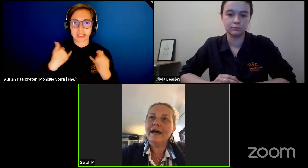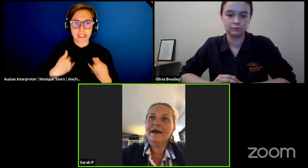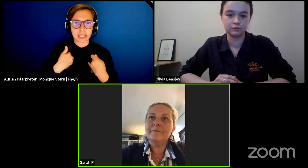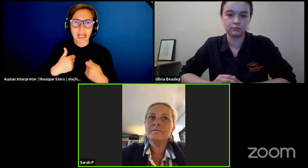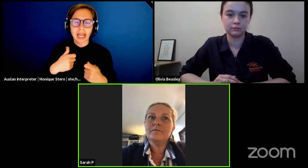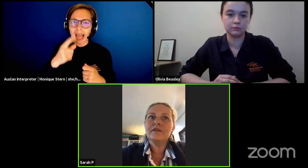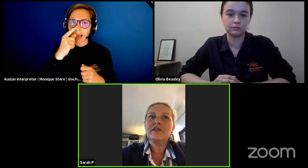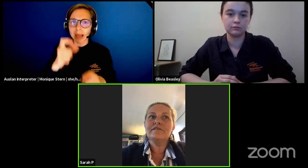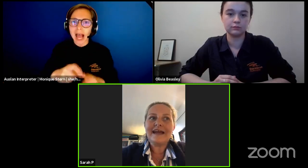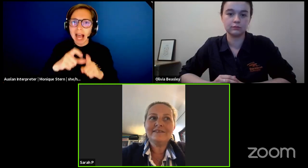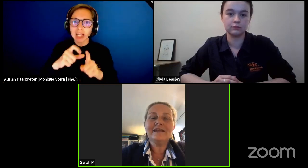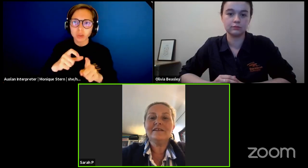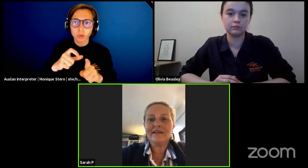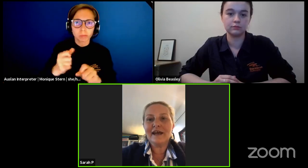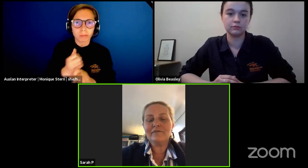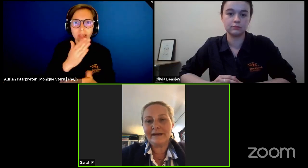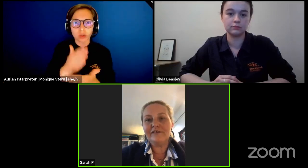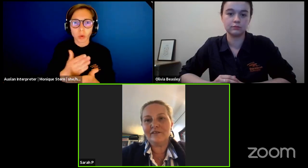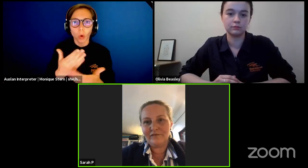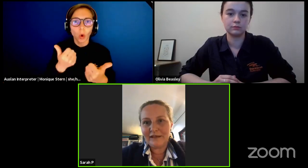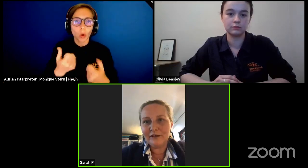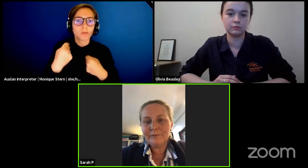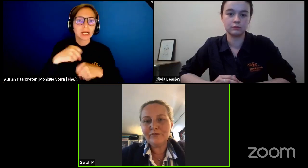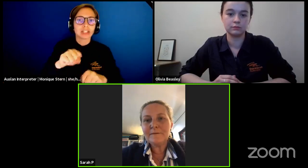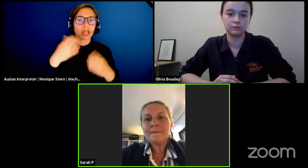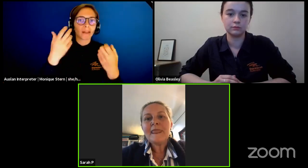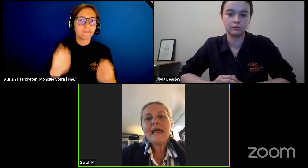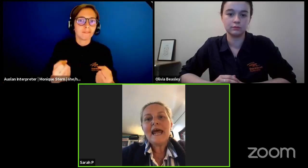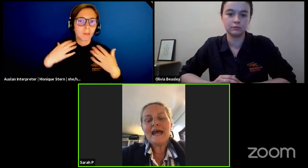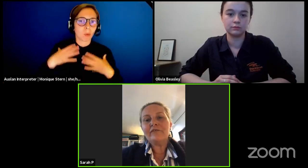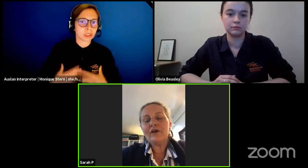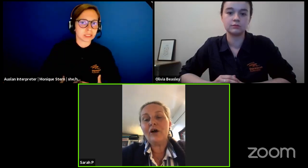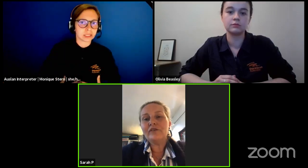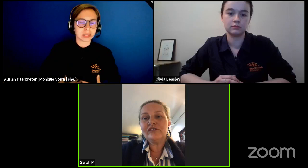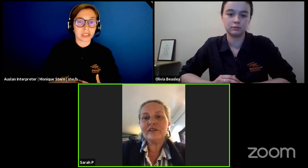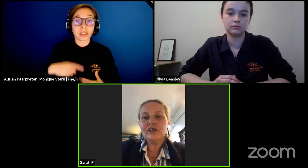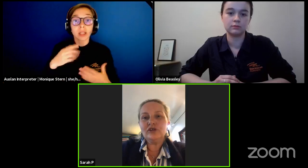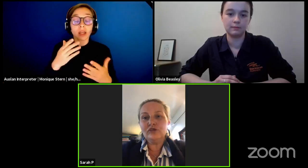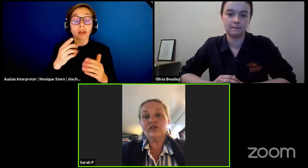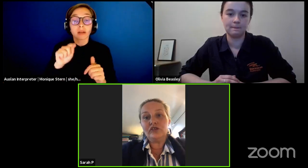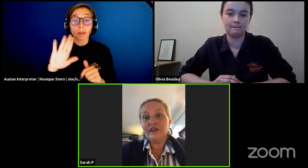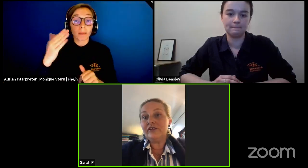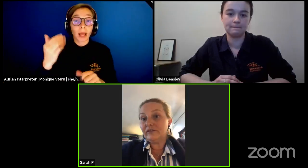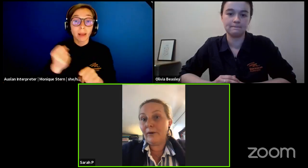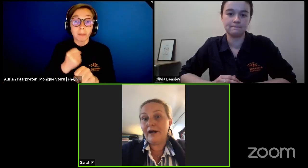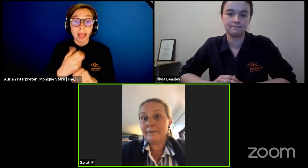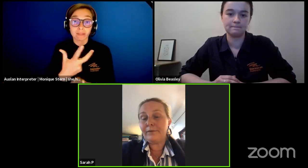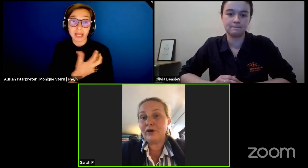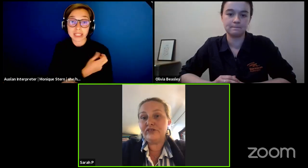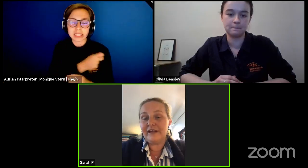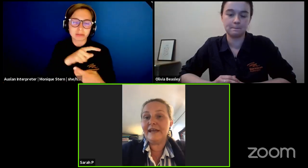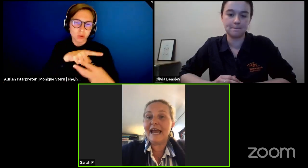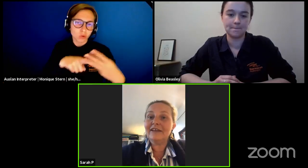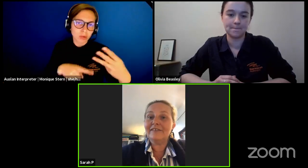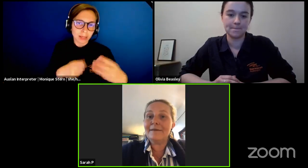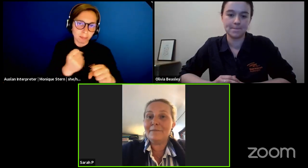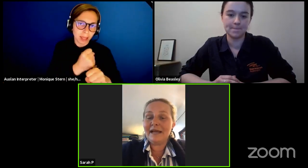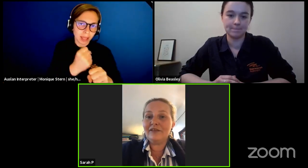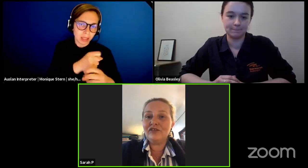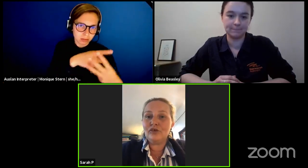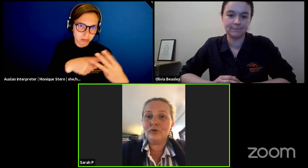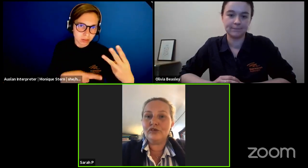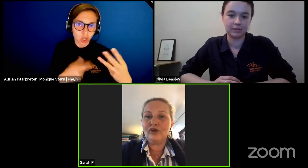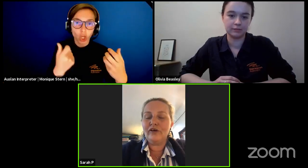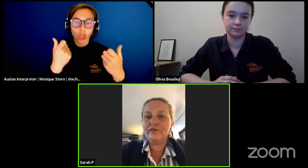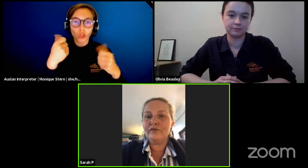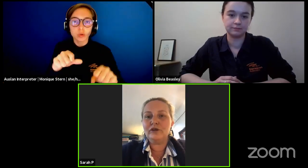So the vaccines that have been developed have obviously used the spike protein as their